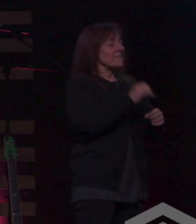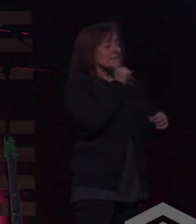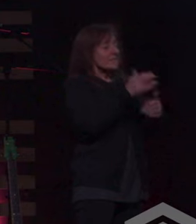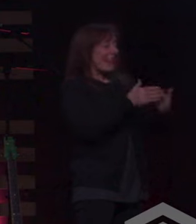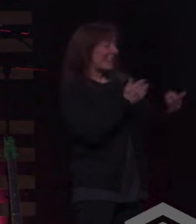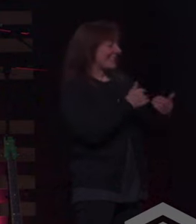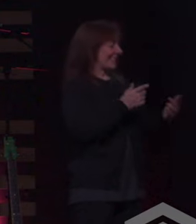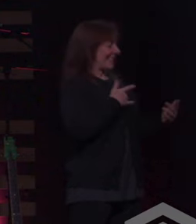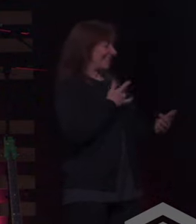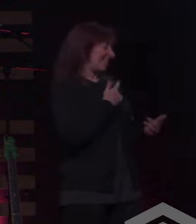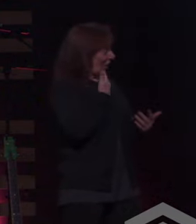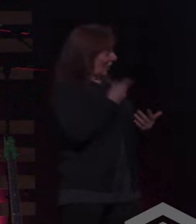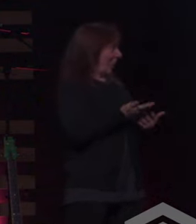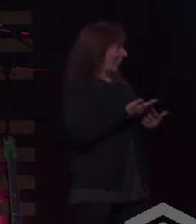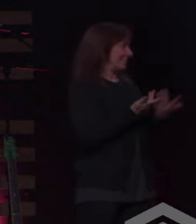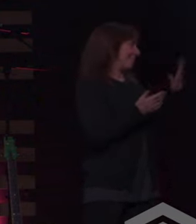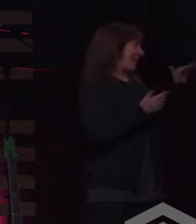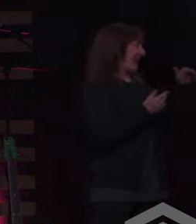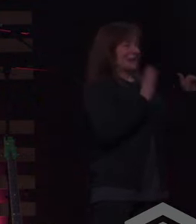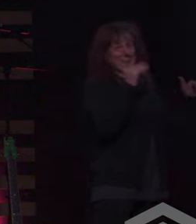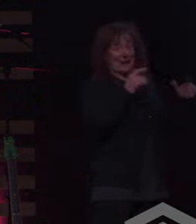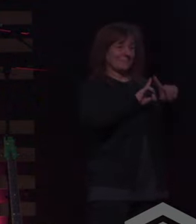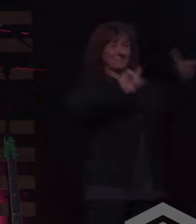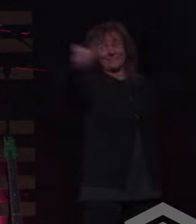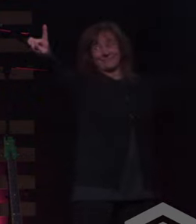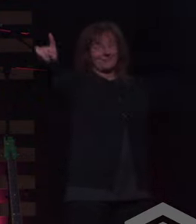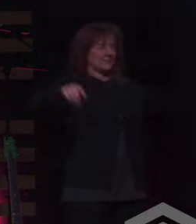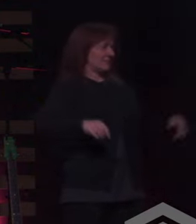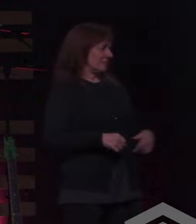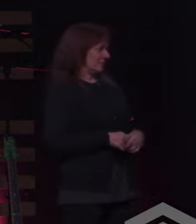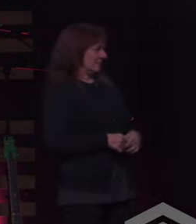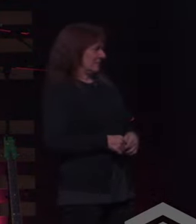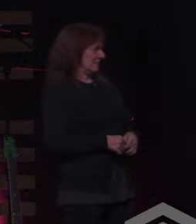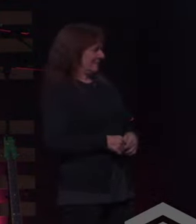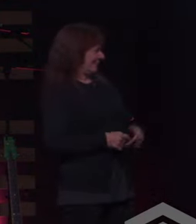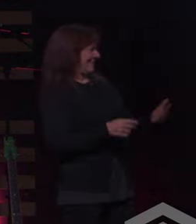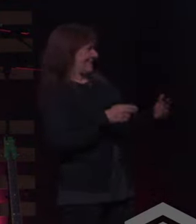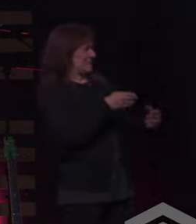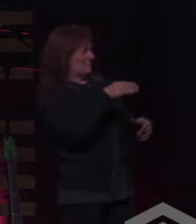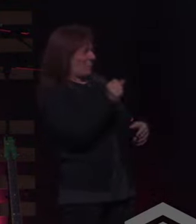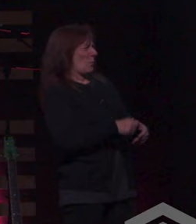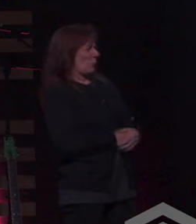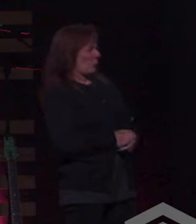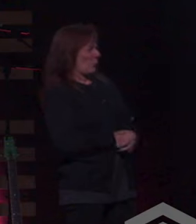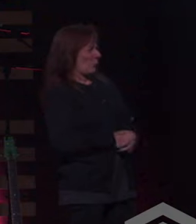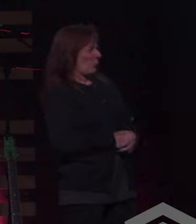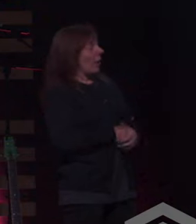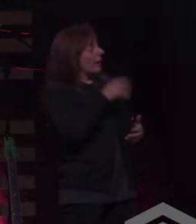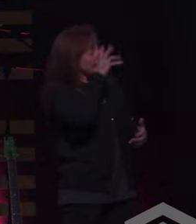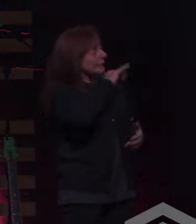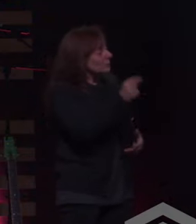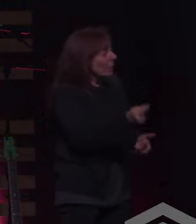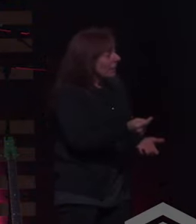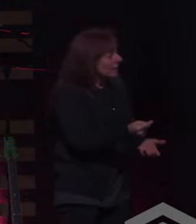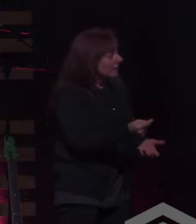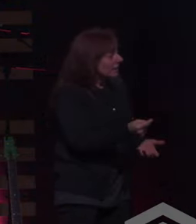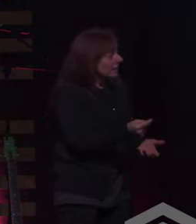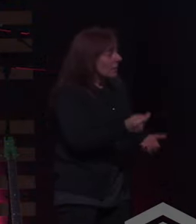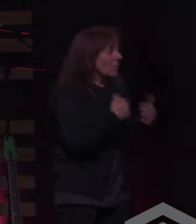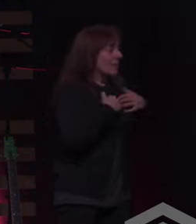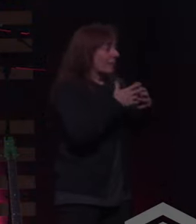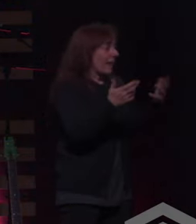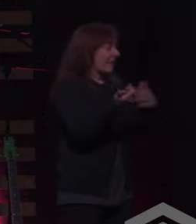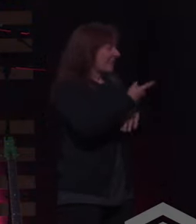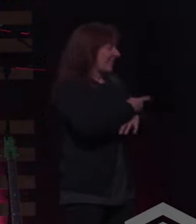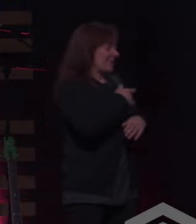if it doesn't feel good, let me check out. That's bull. Guess what? There's a lot of days